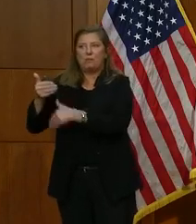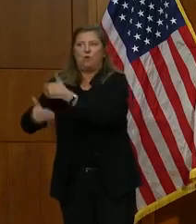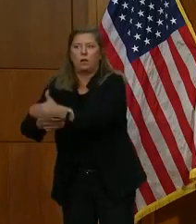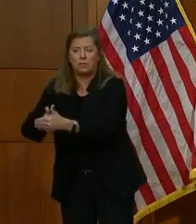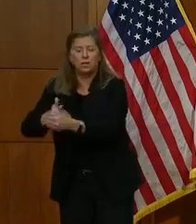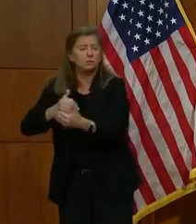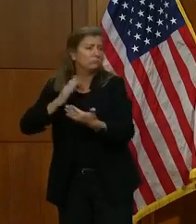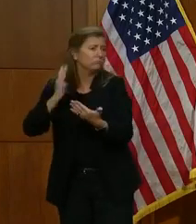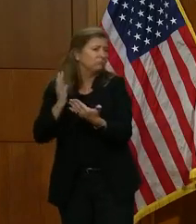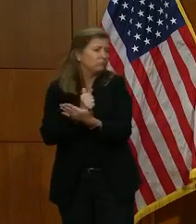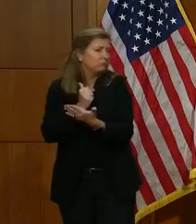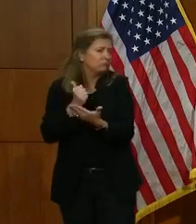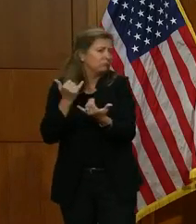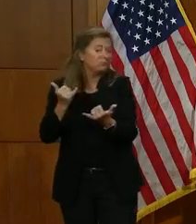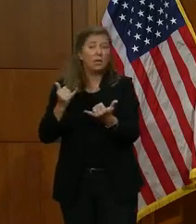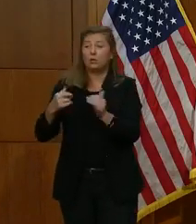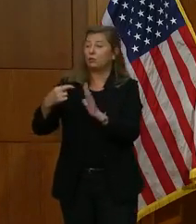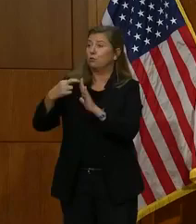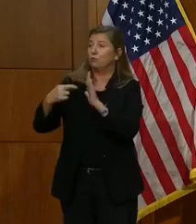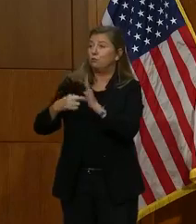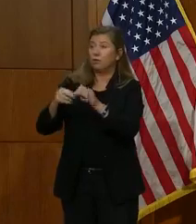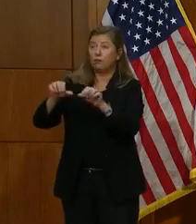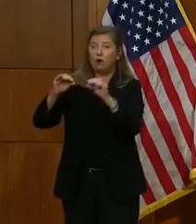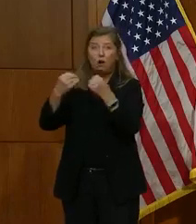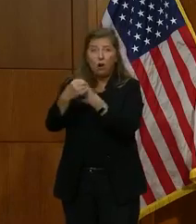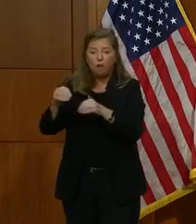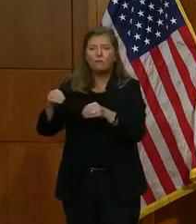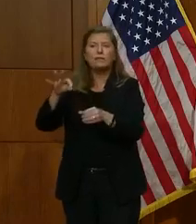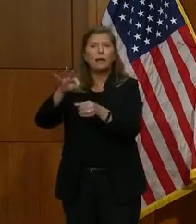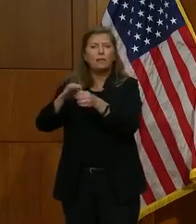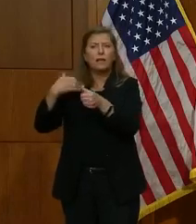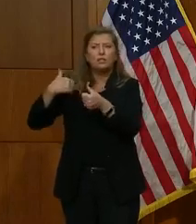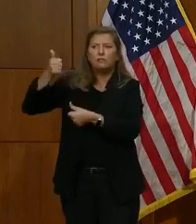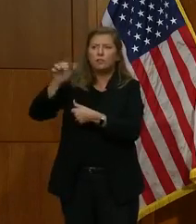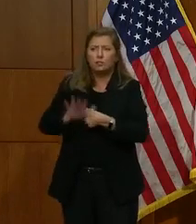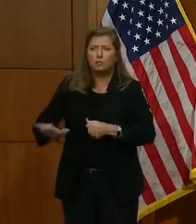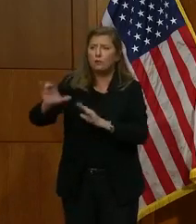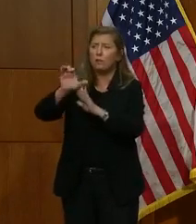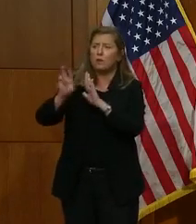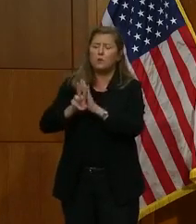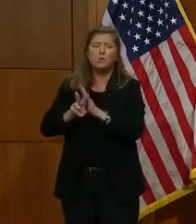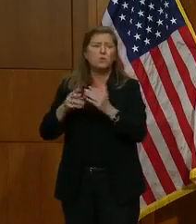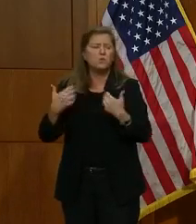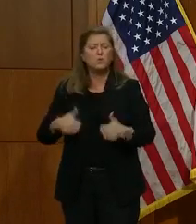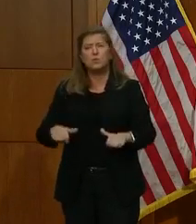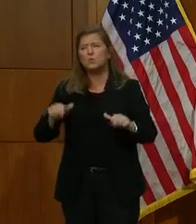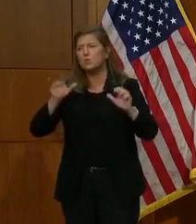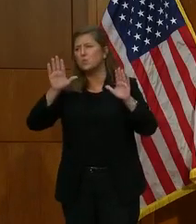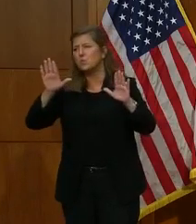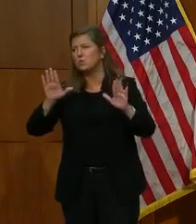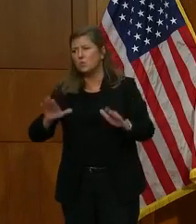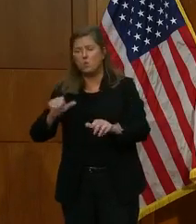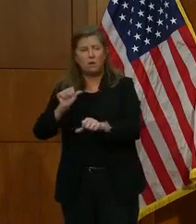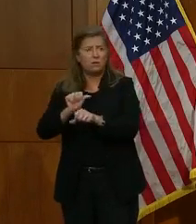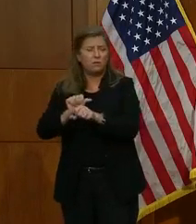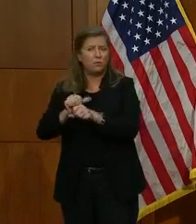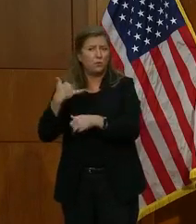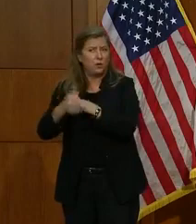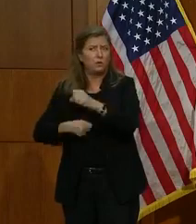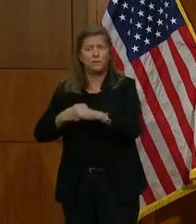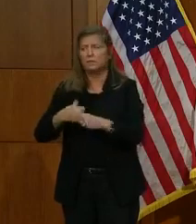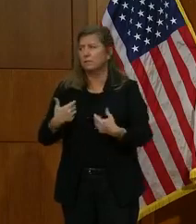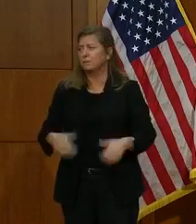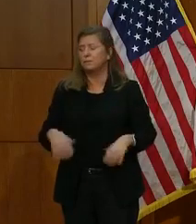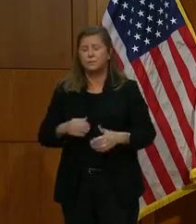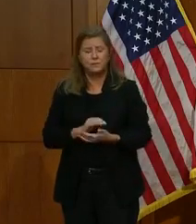the opportunity, the registrars, the election officials across the Commonwealth have done incredible work this year. They